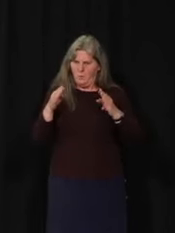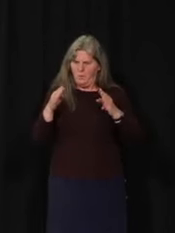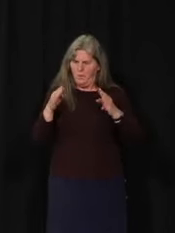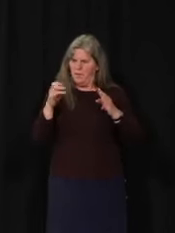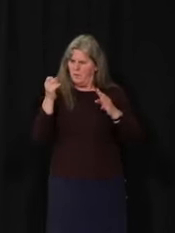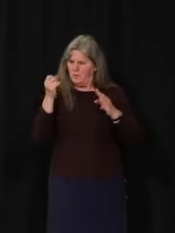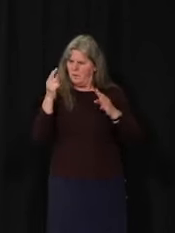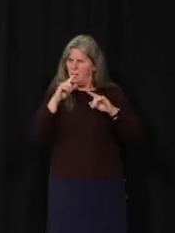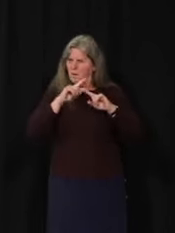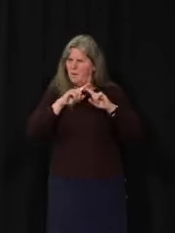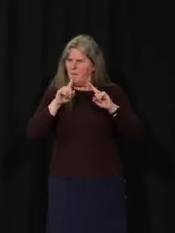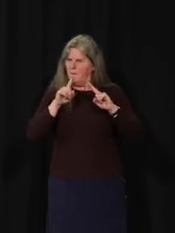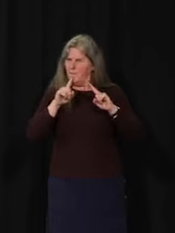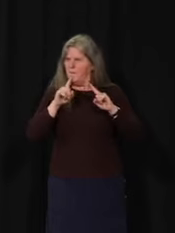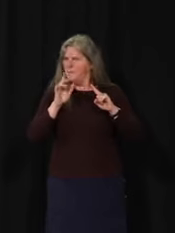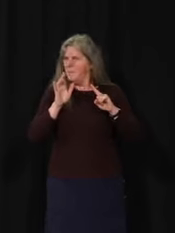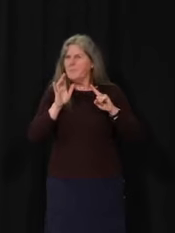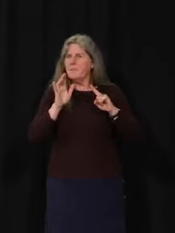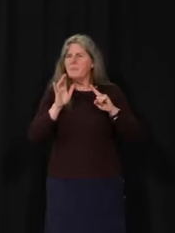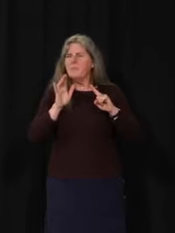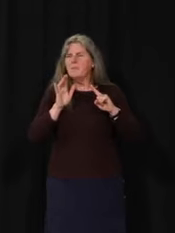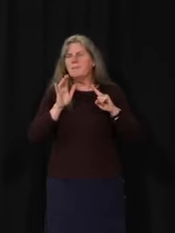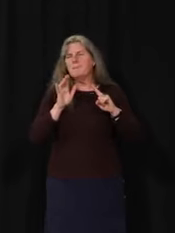there hasn't been much